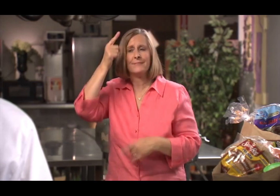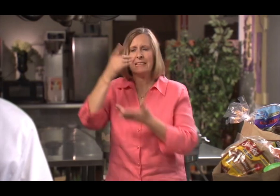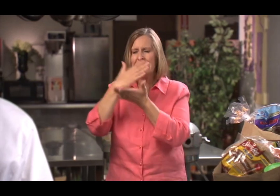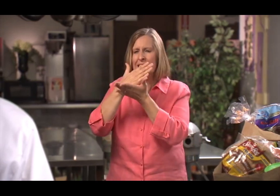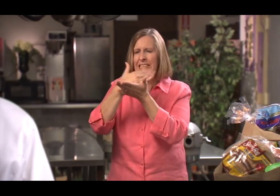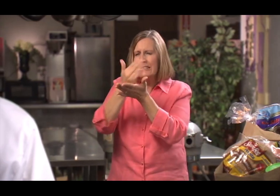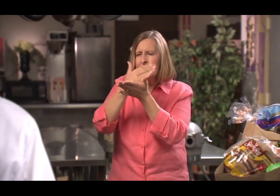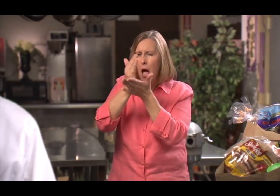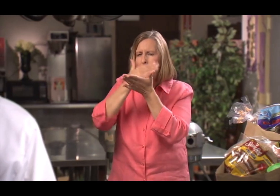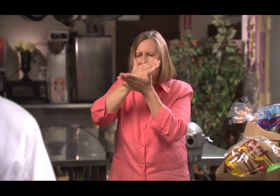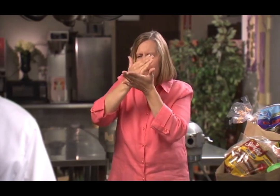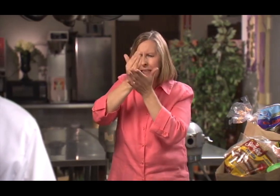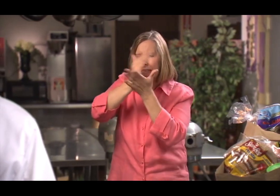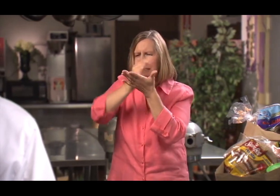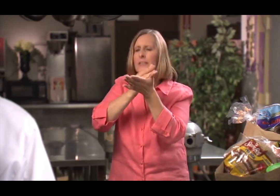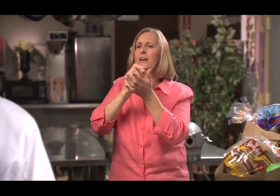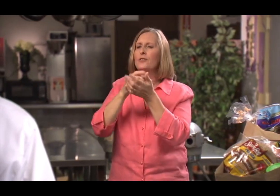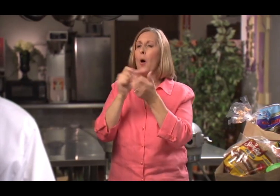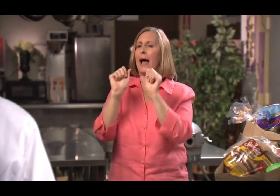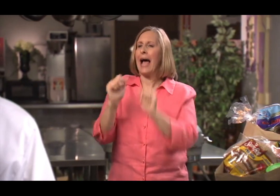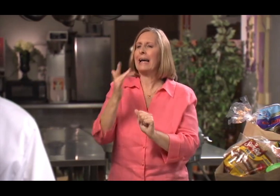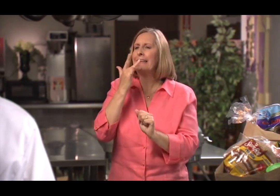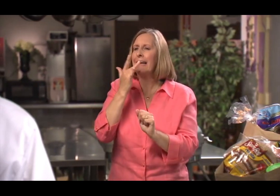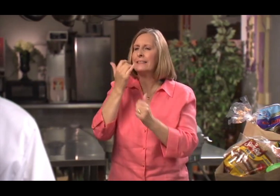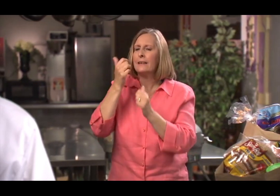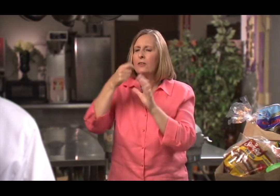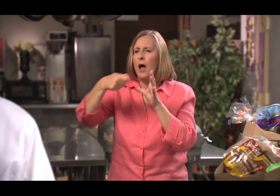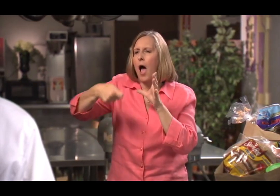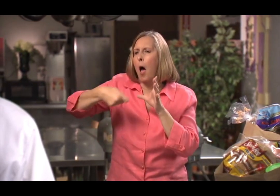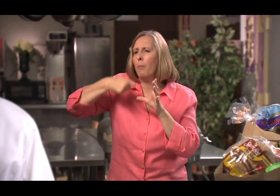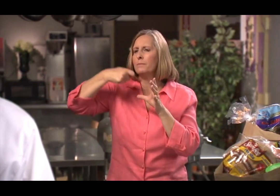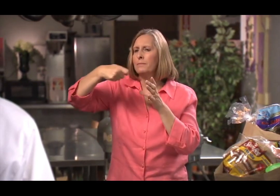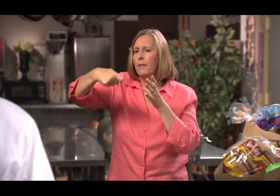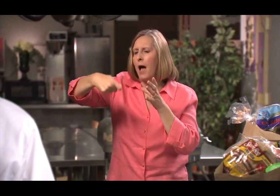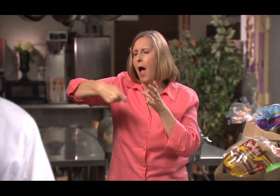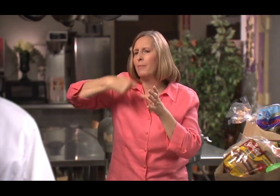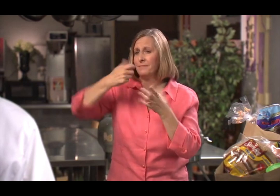but chop the nuts into tiny pieces so you taste them in every bite.